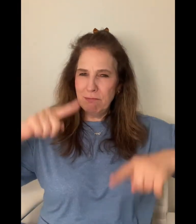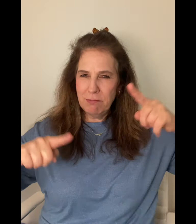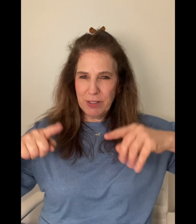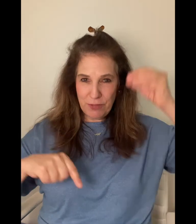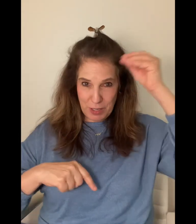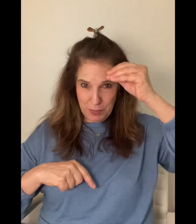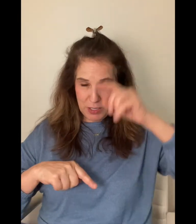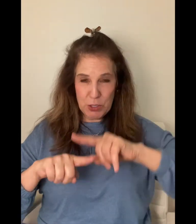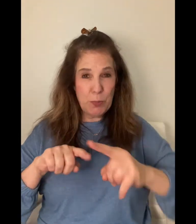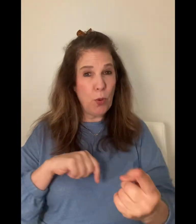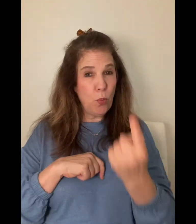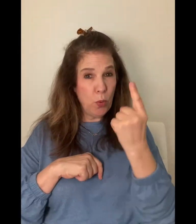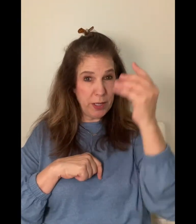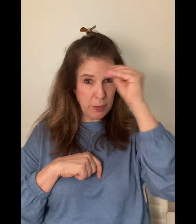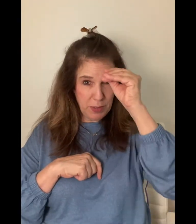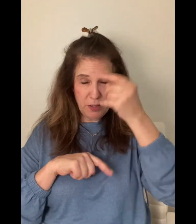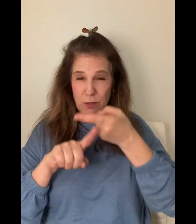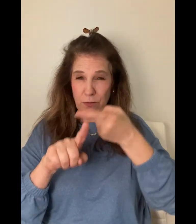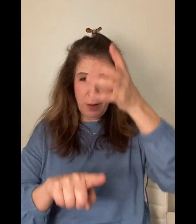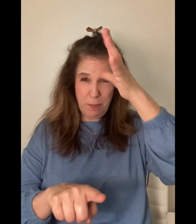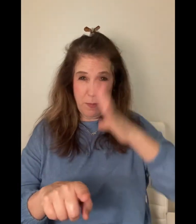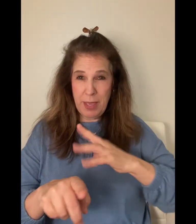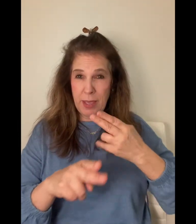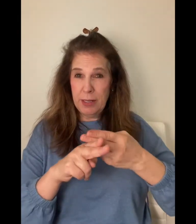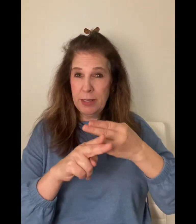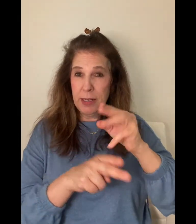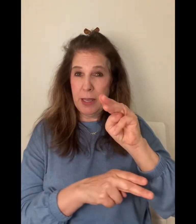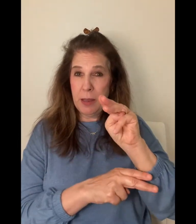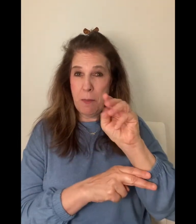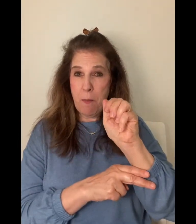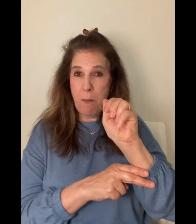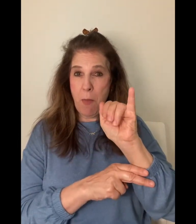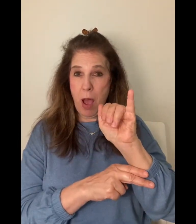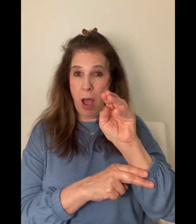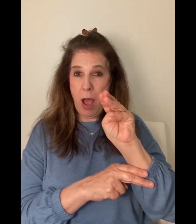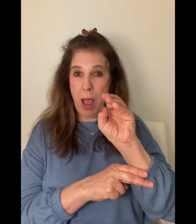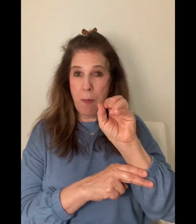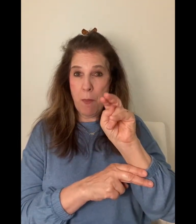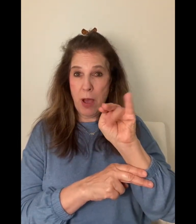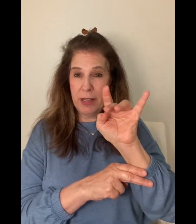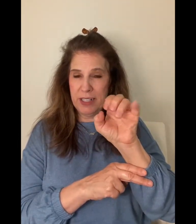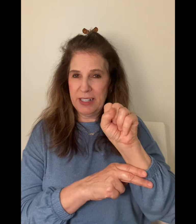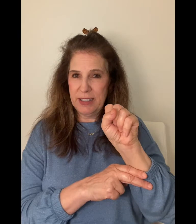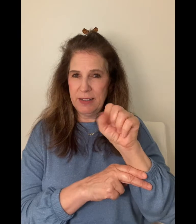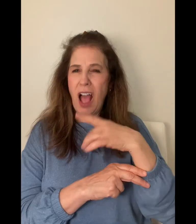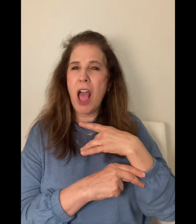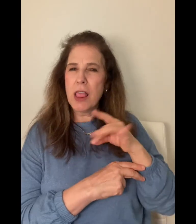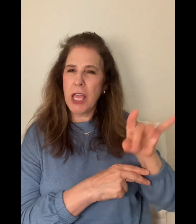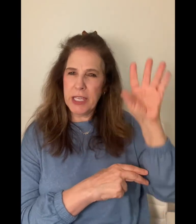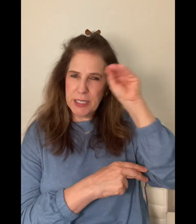What God also told them to do and what He told them not to do. That's good and that's evil and that's it. Everything else is just true.